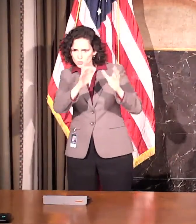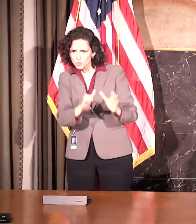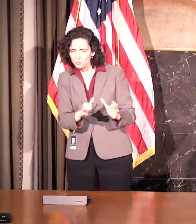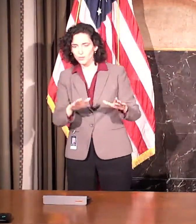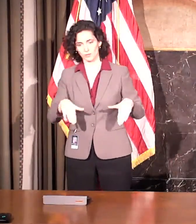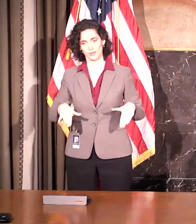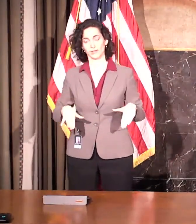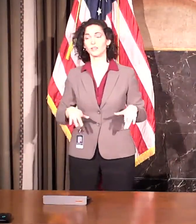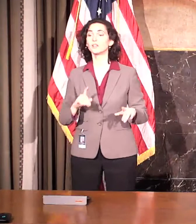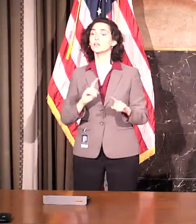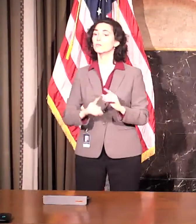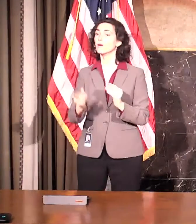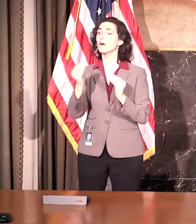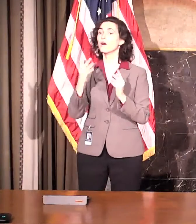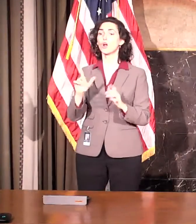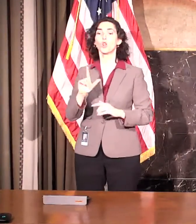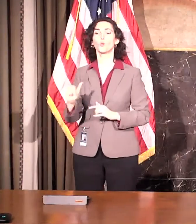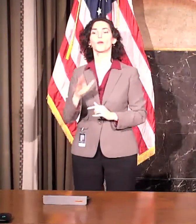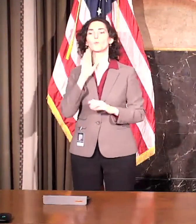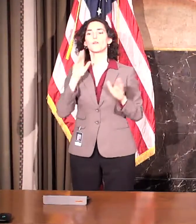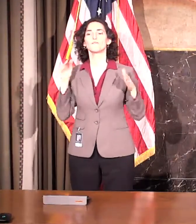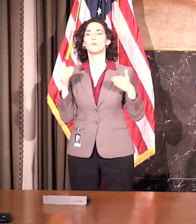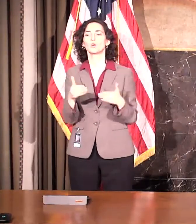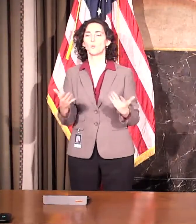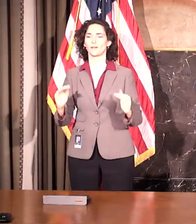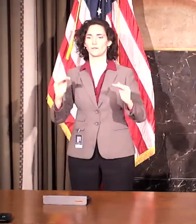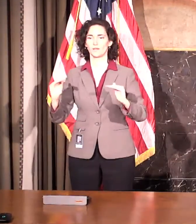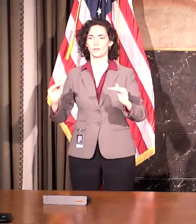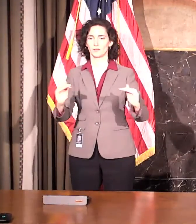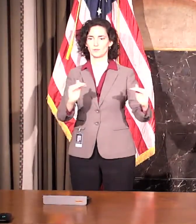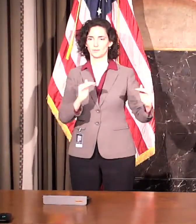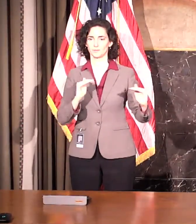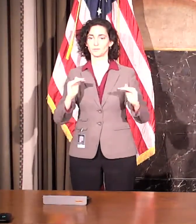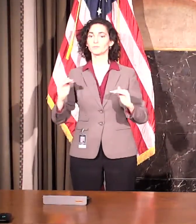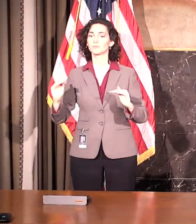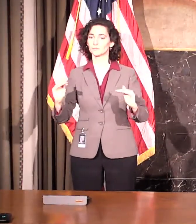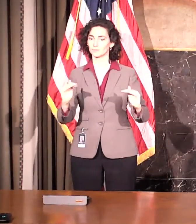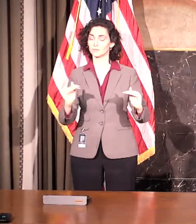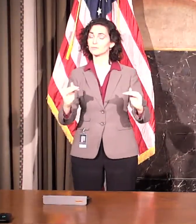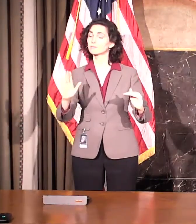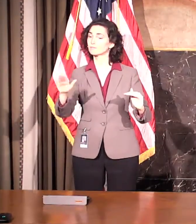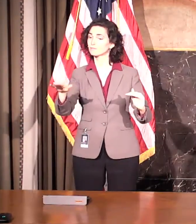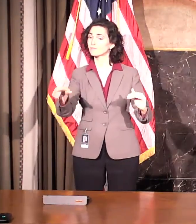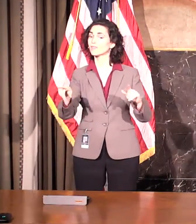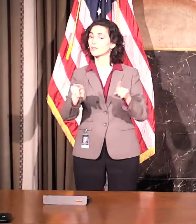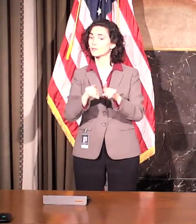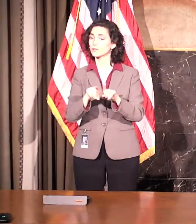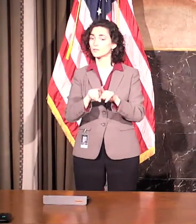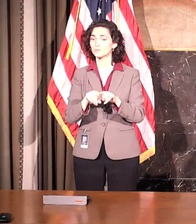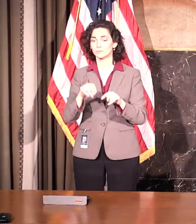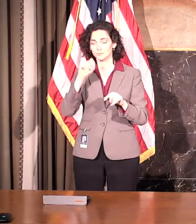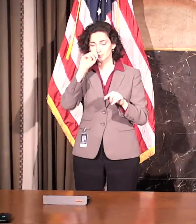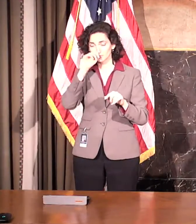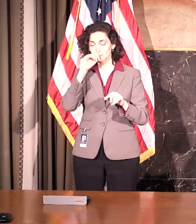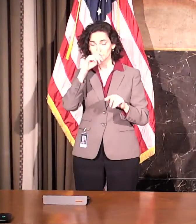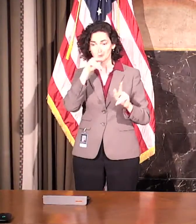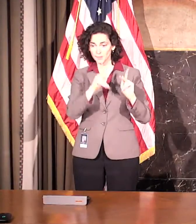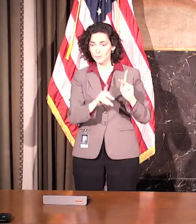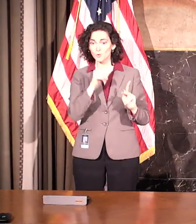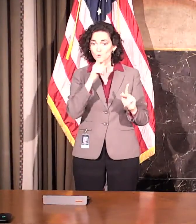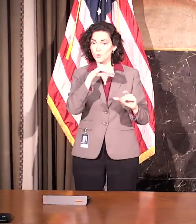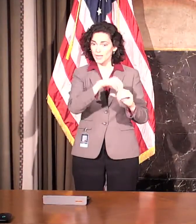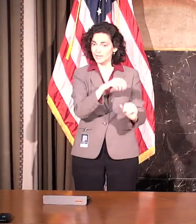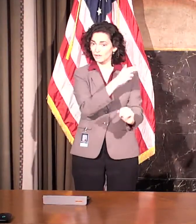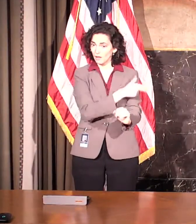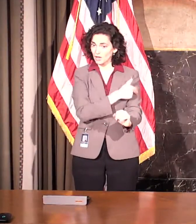in Louisiana on equity, and also we're going to be taking a hard look at the individuals who are in the hospital